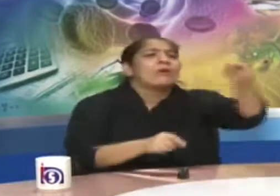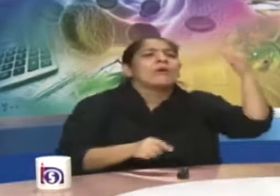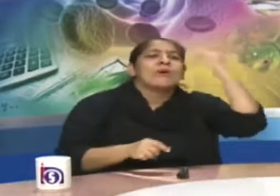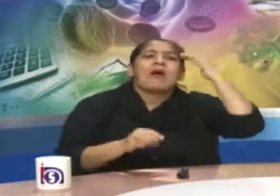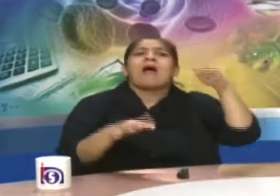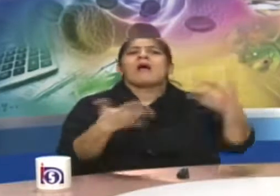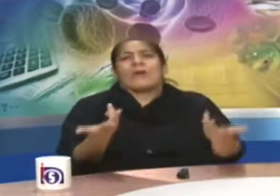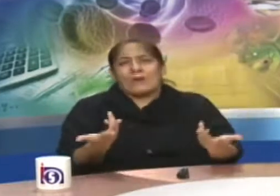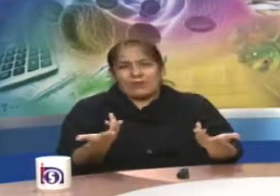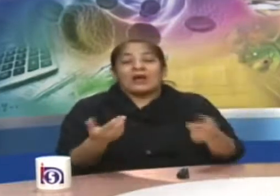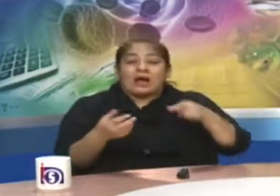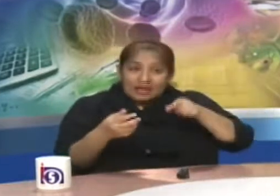sales.